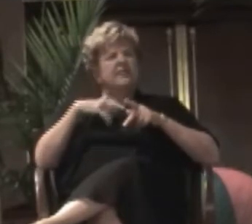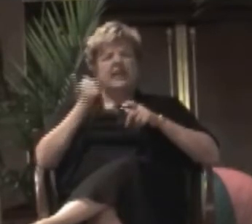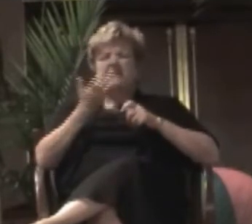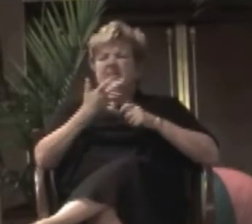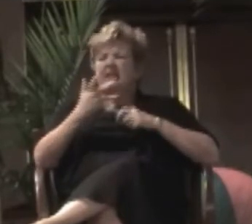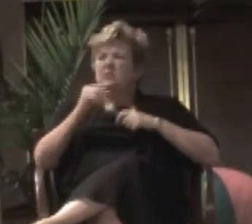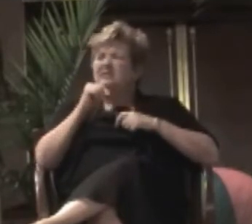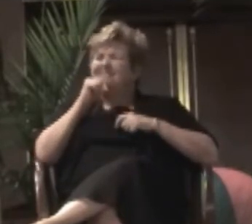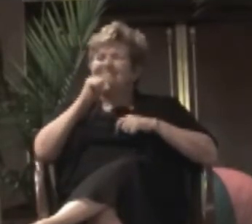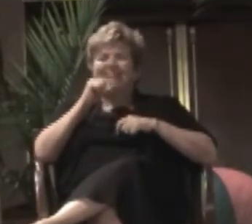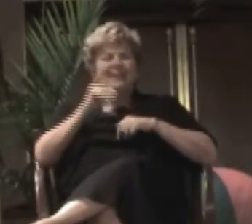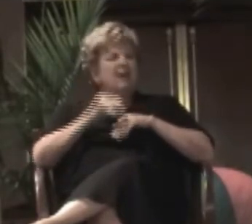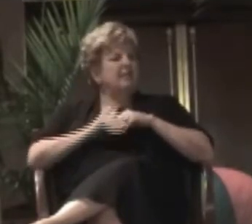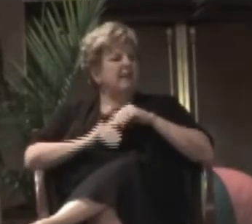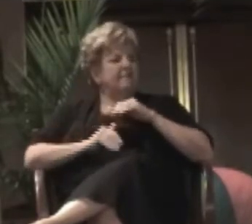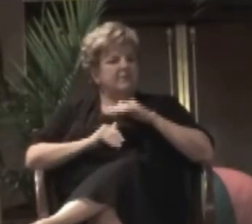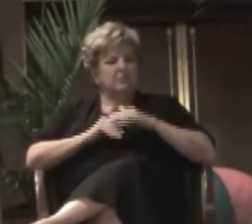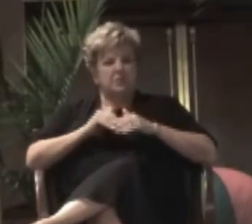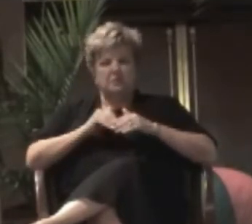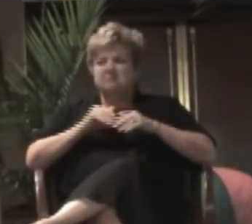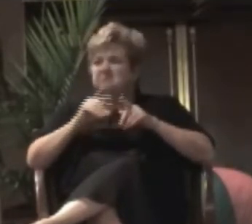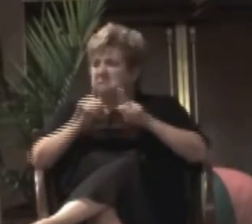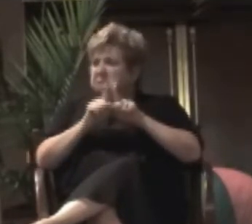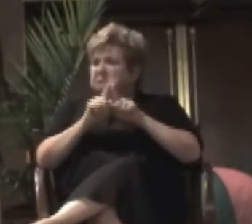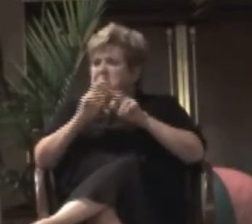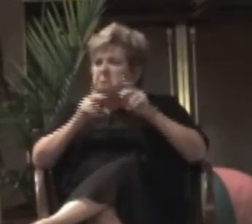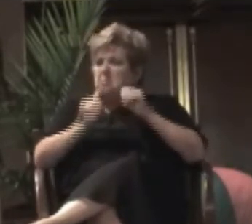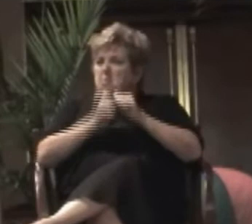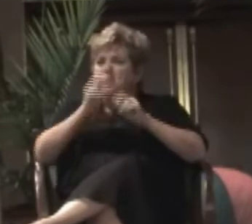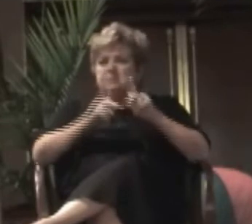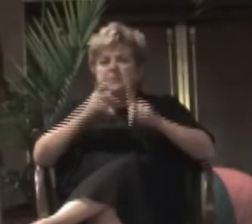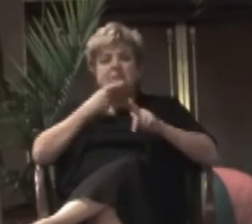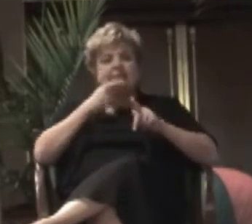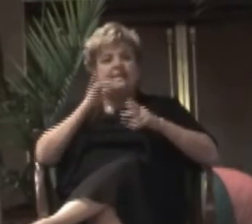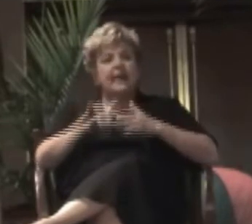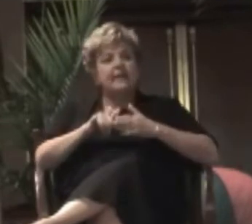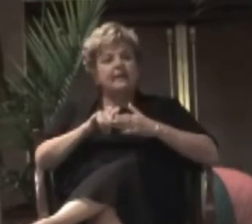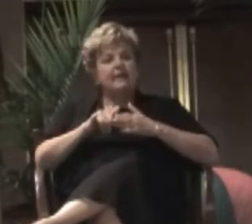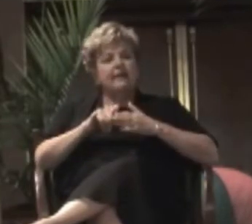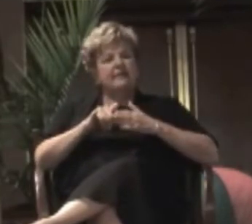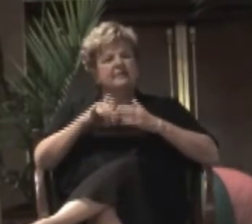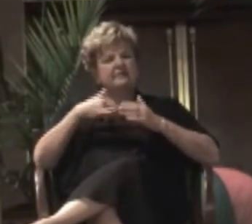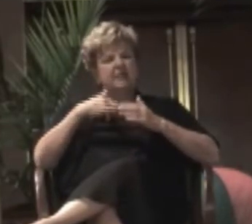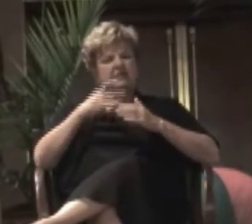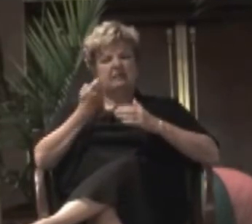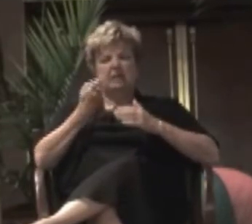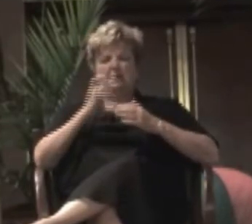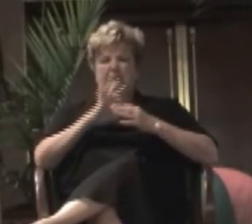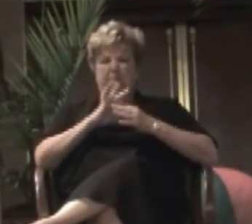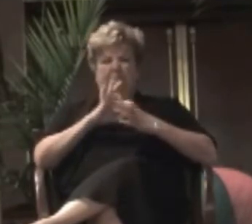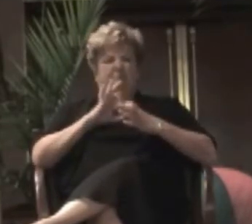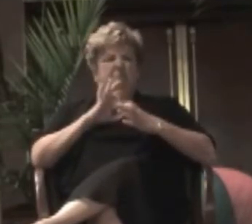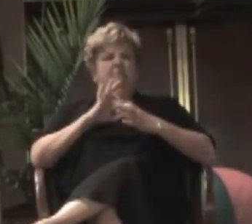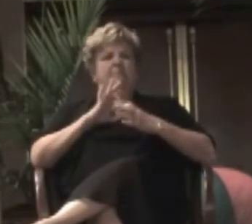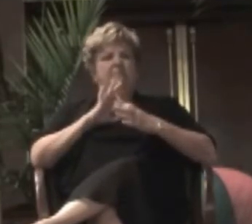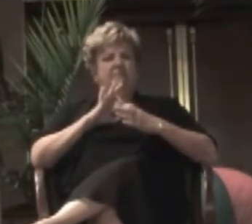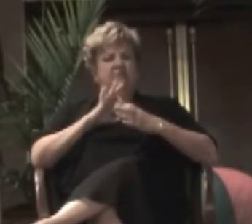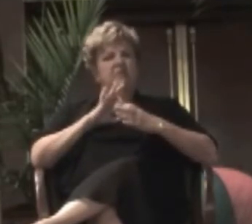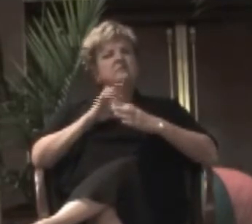like most people I hear, that felt this kind of distance and separation from people. I was an isolated guy, hid it